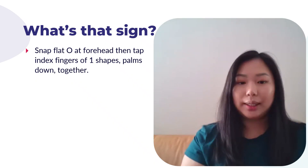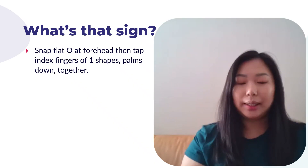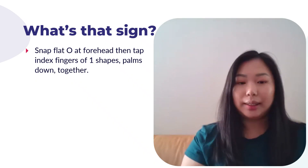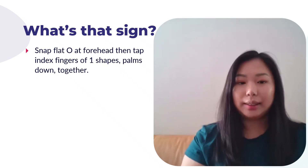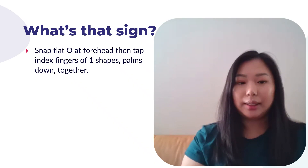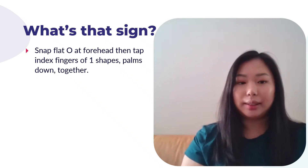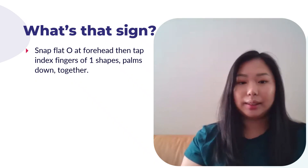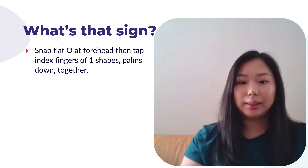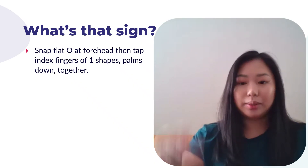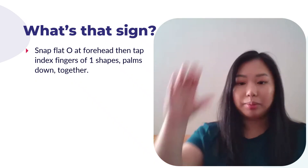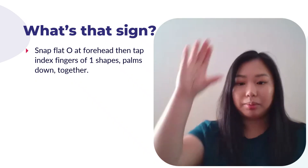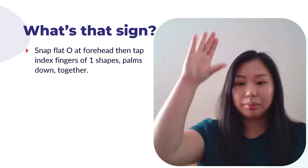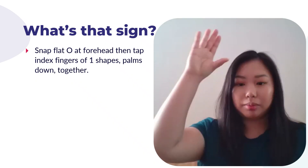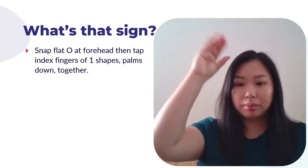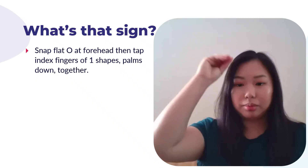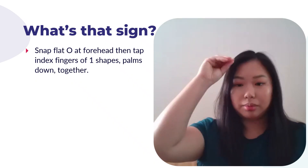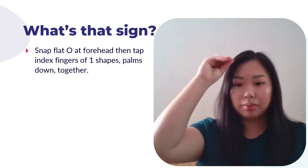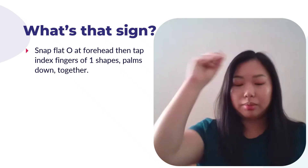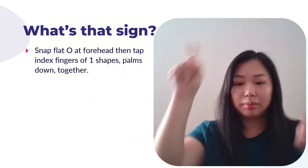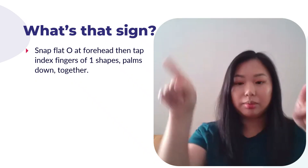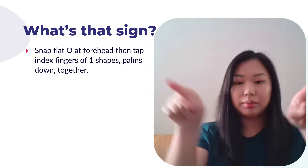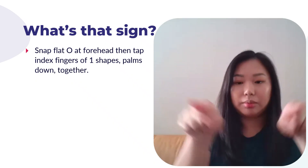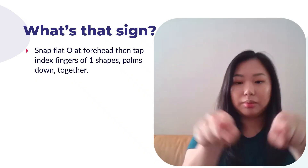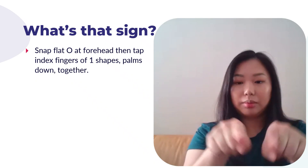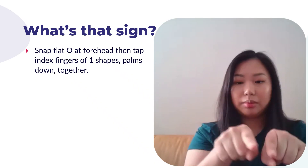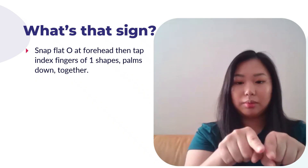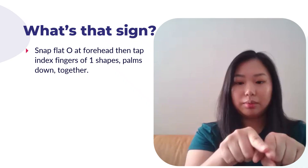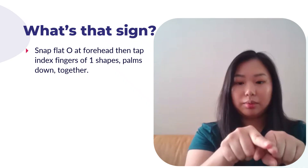What sign is this?